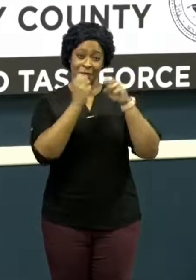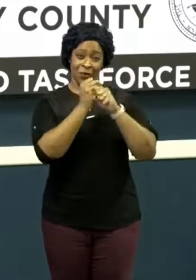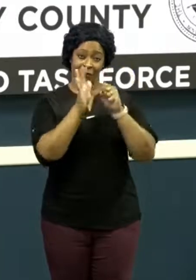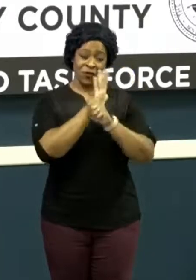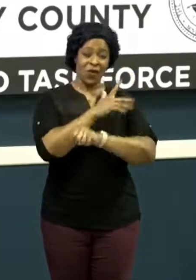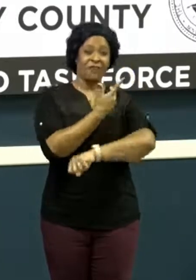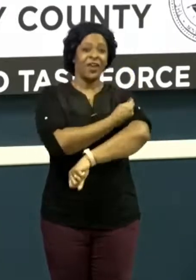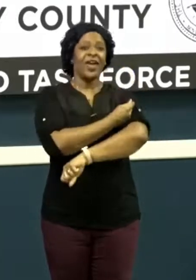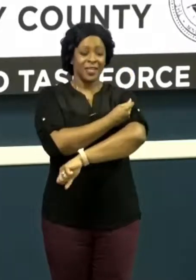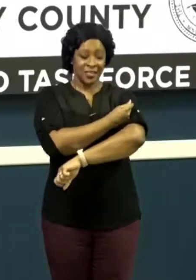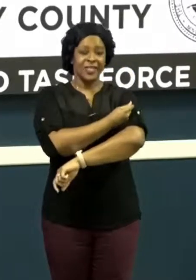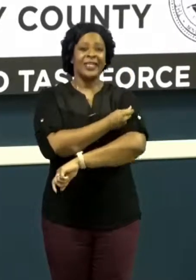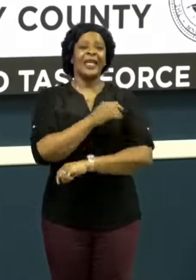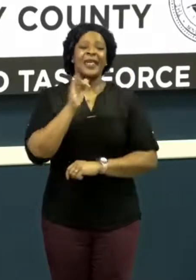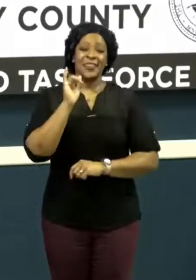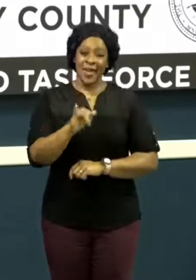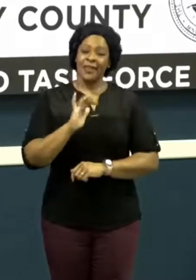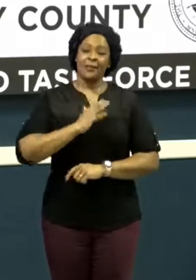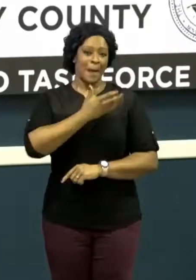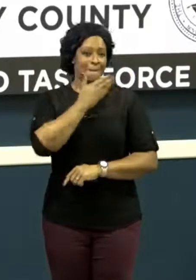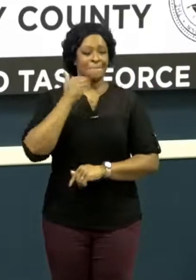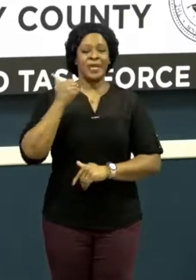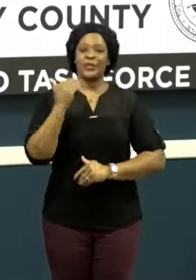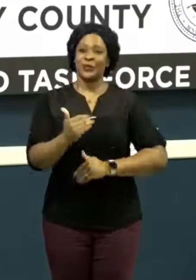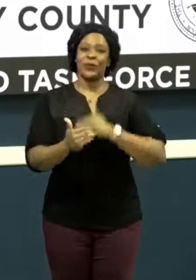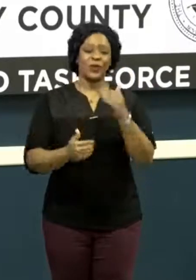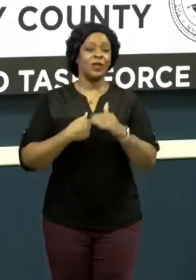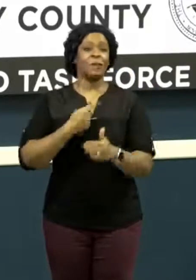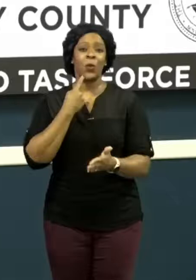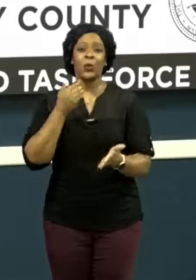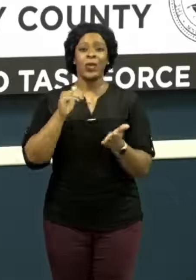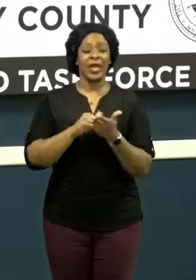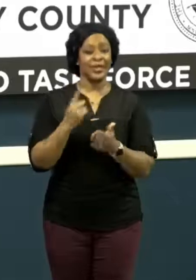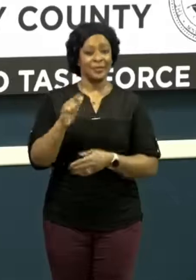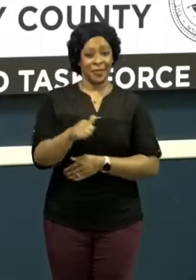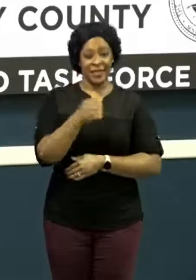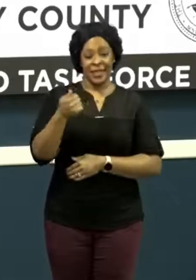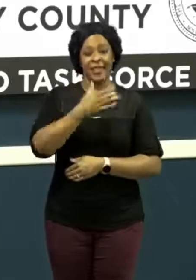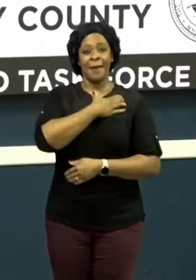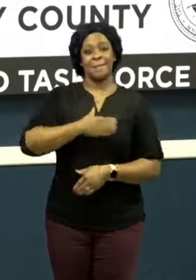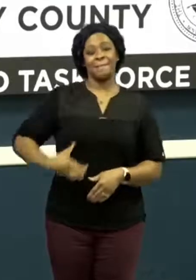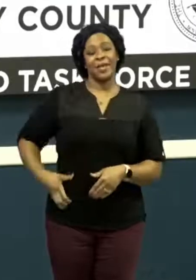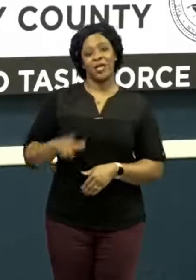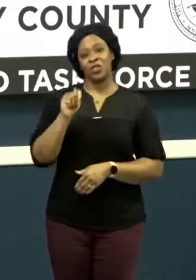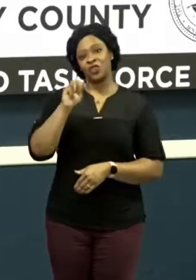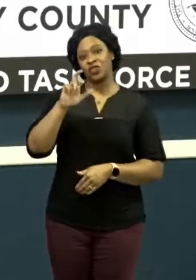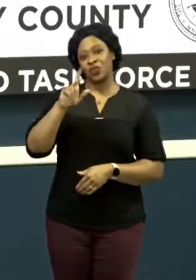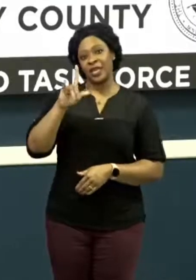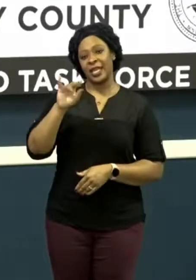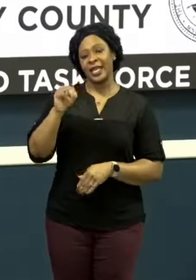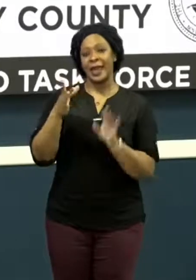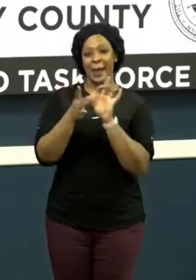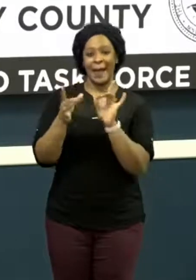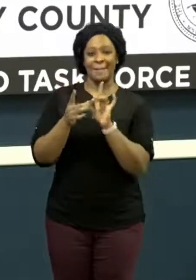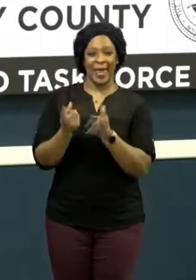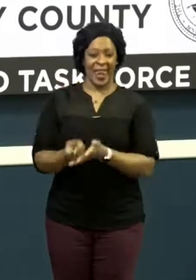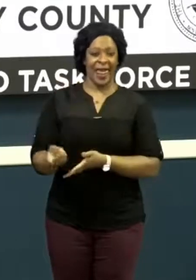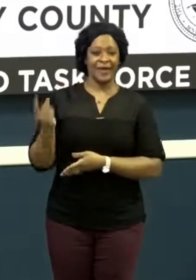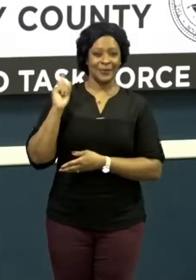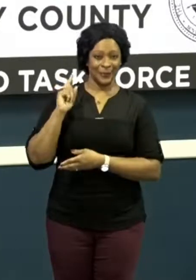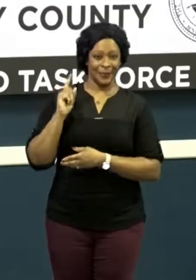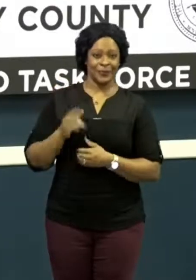vaccinated, and that is our best course. I'll reiterate something Mayor Strickland put in his weekly last